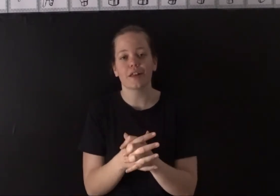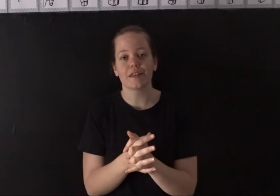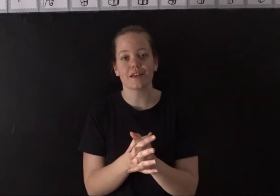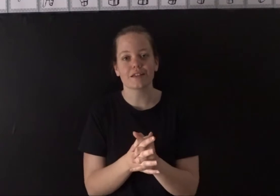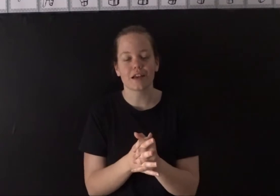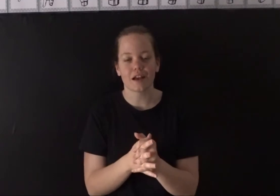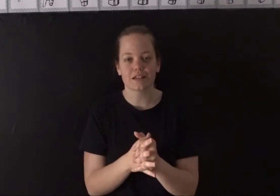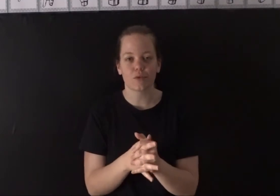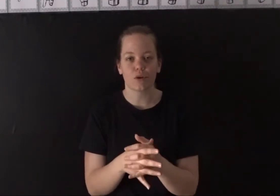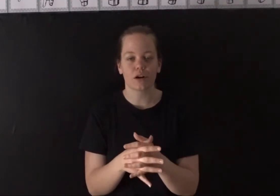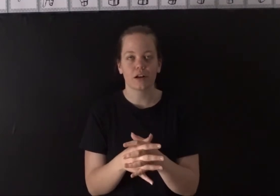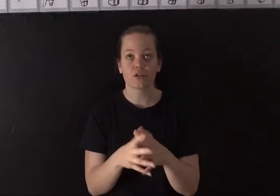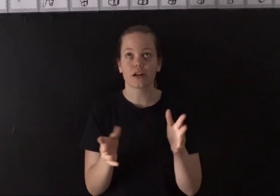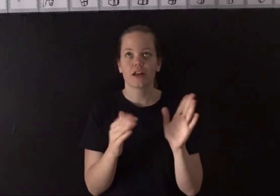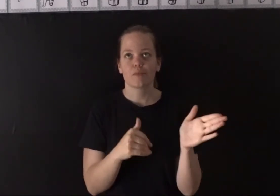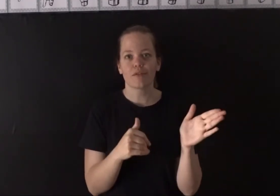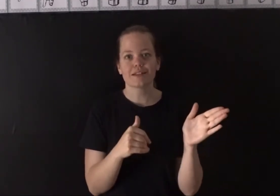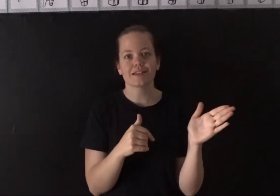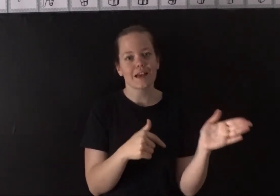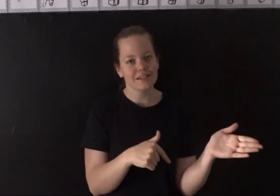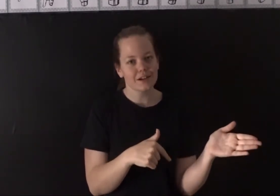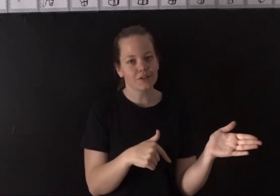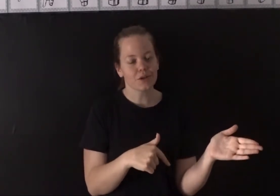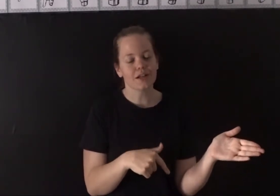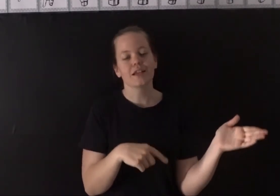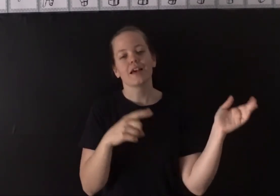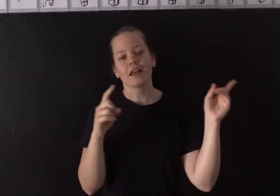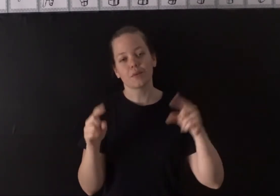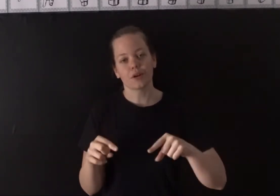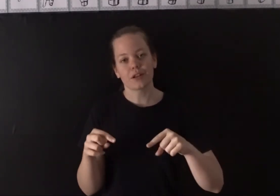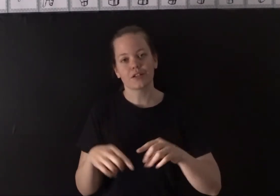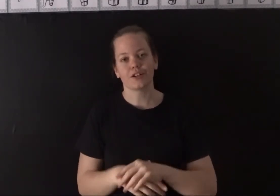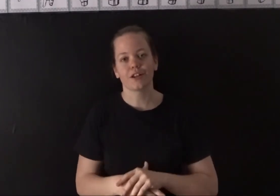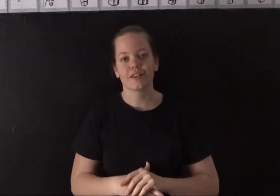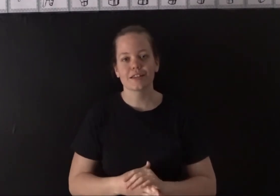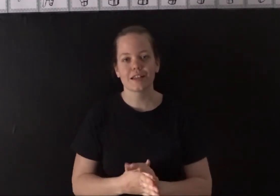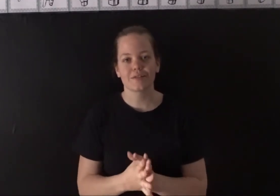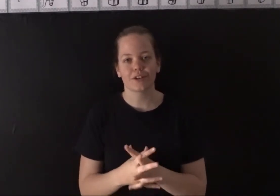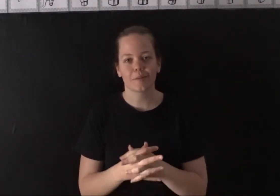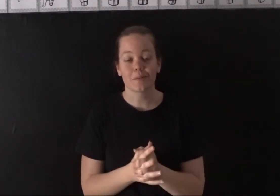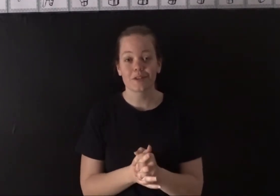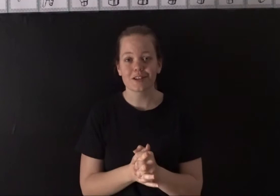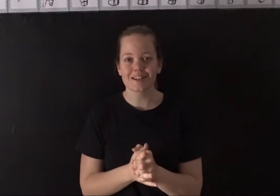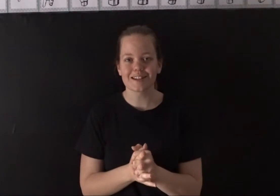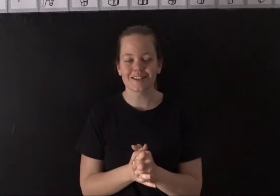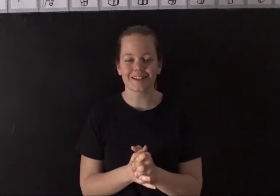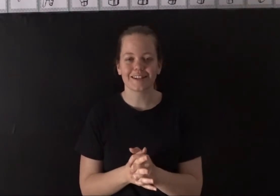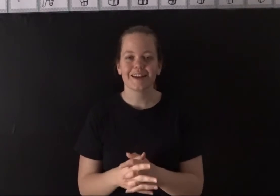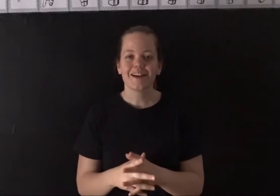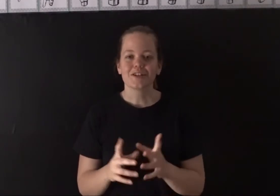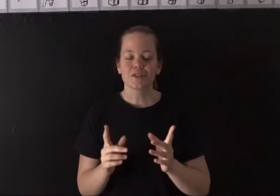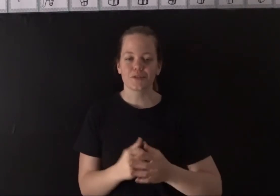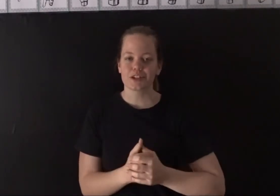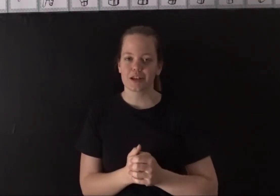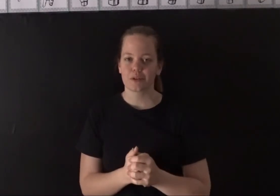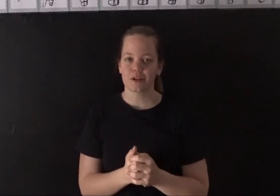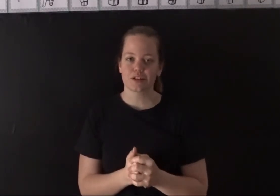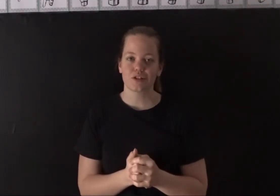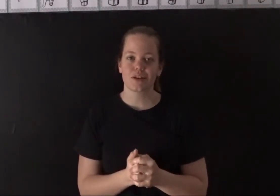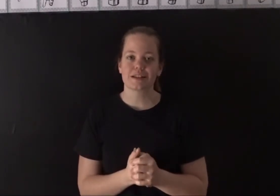the signs for, provinces and territories, and then we're going to learn the signs for them. So let's get started. So the first sign we're going to do is the